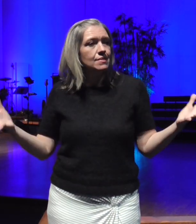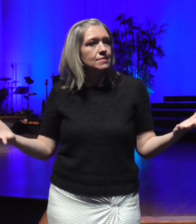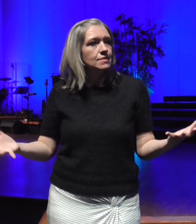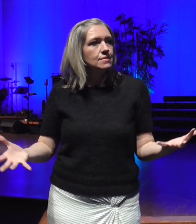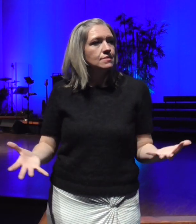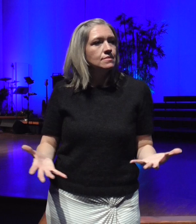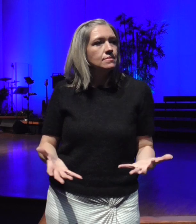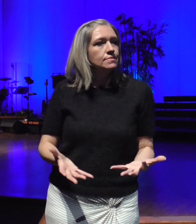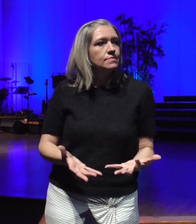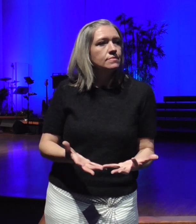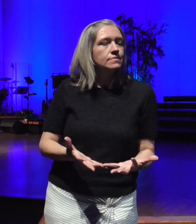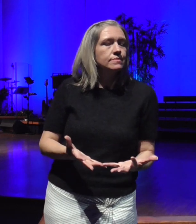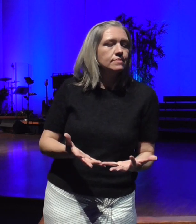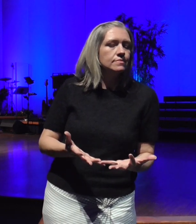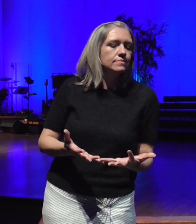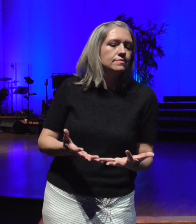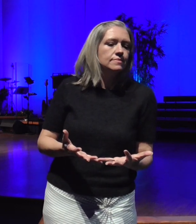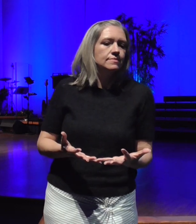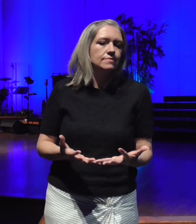mankind.